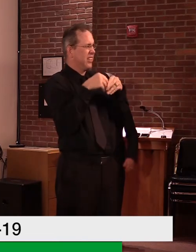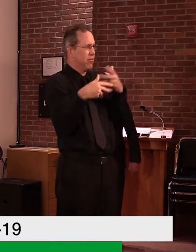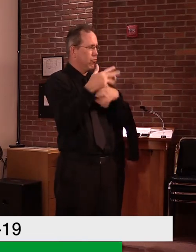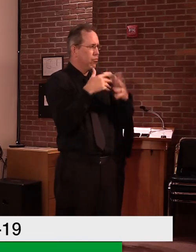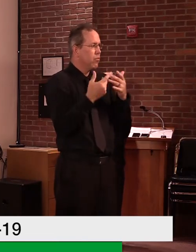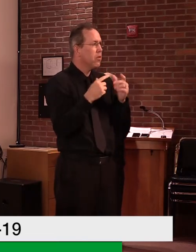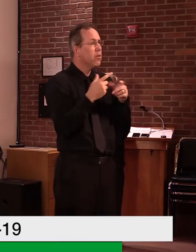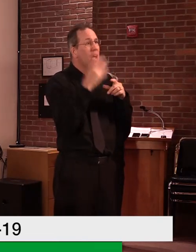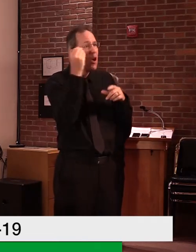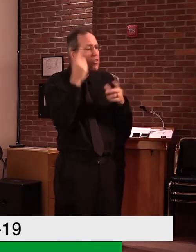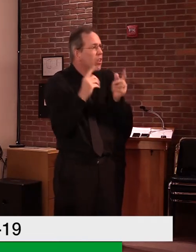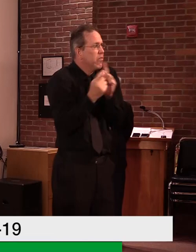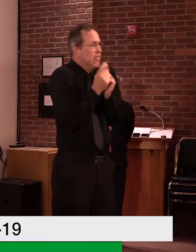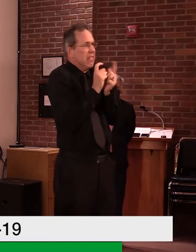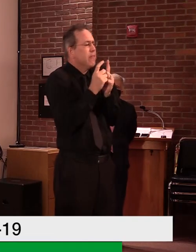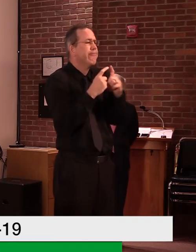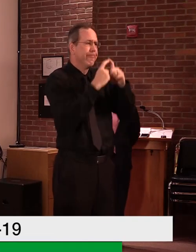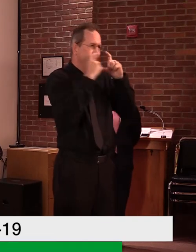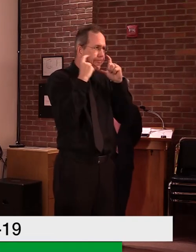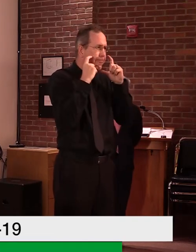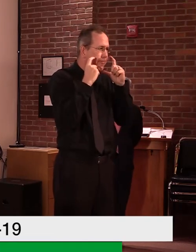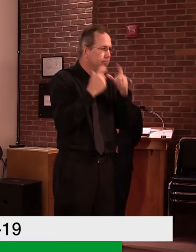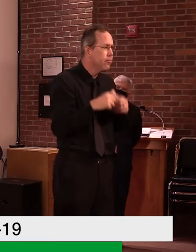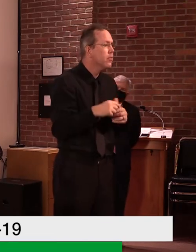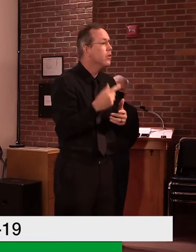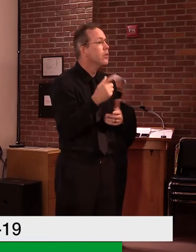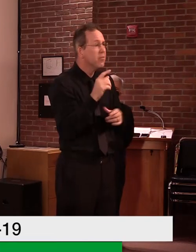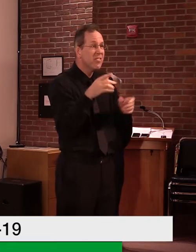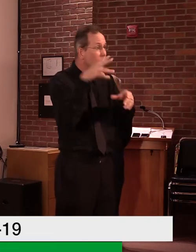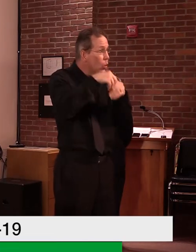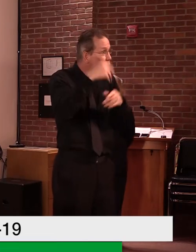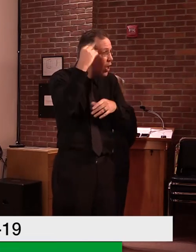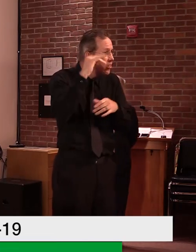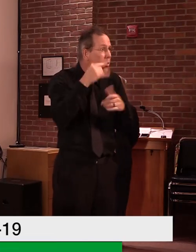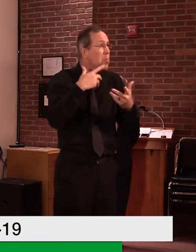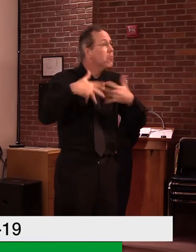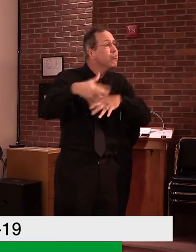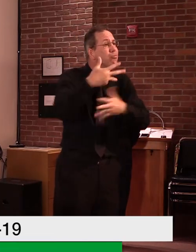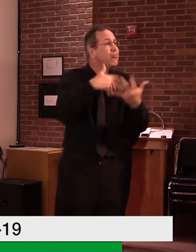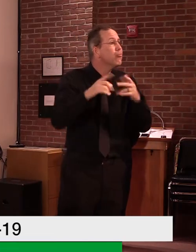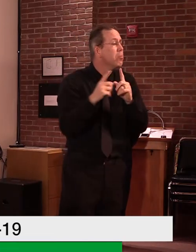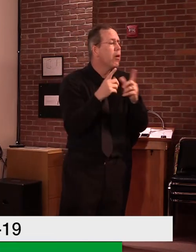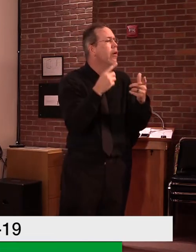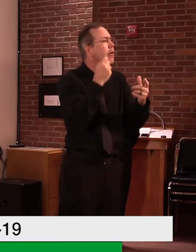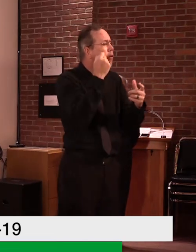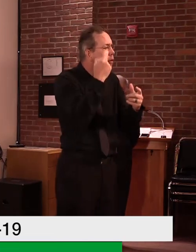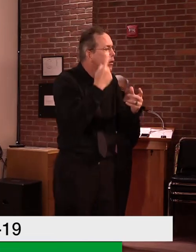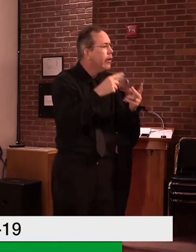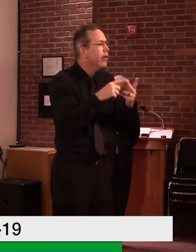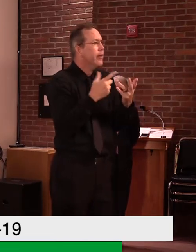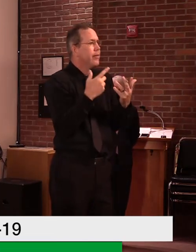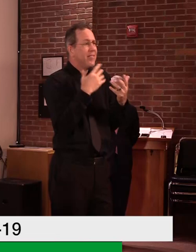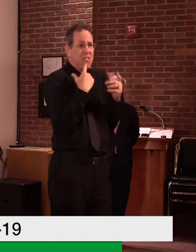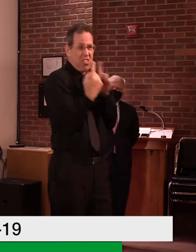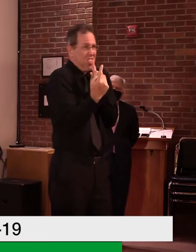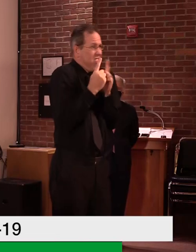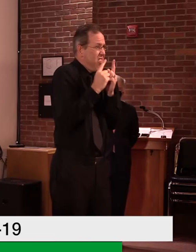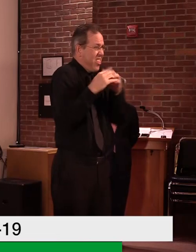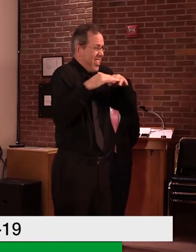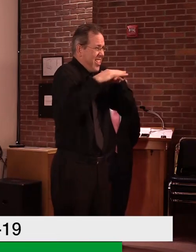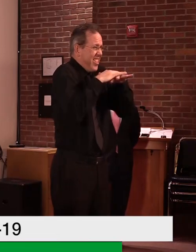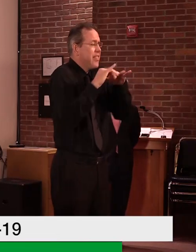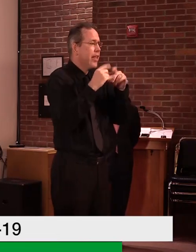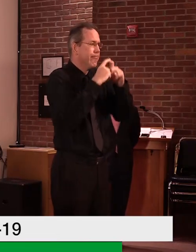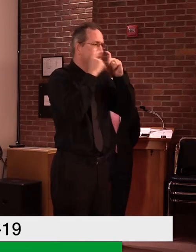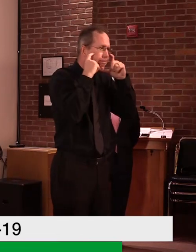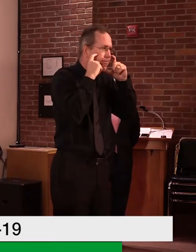cloth face coverings be worn outside if you cannot keep a 6-foot distance from others. This order applies